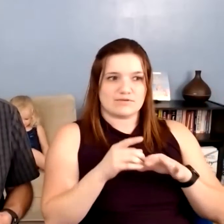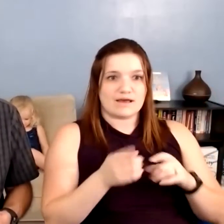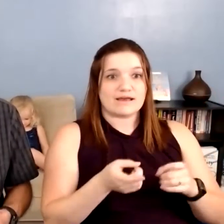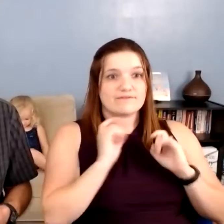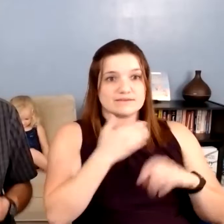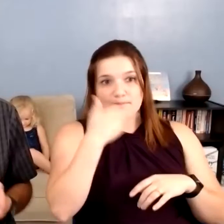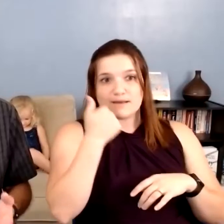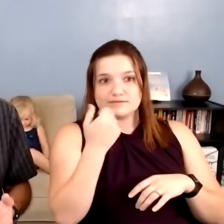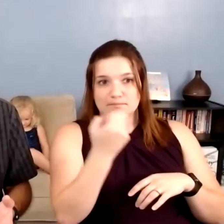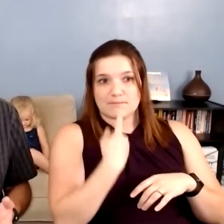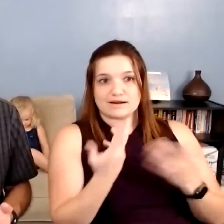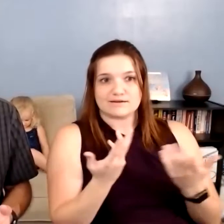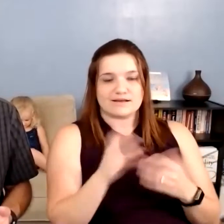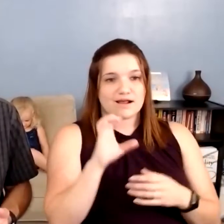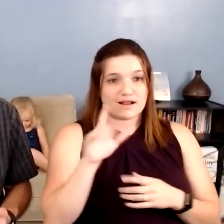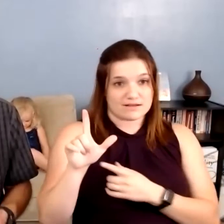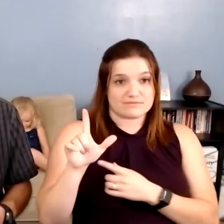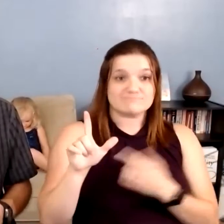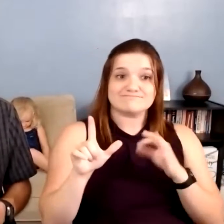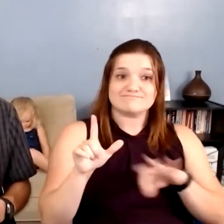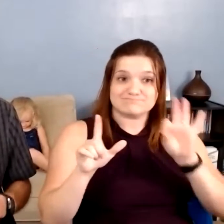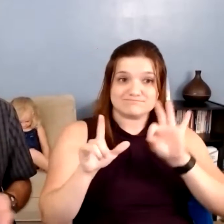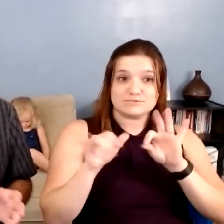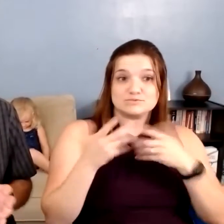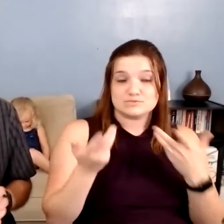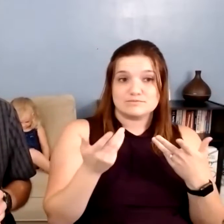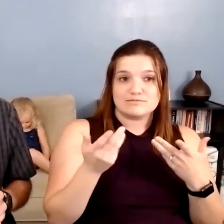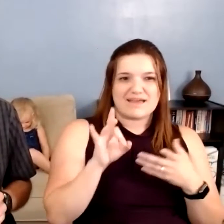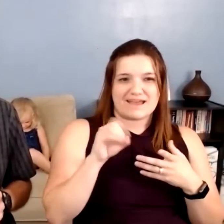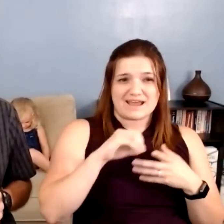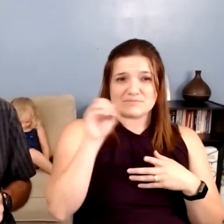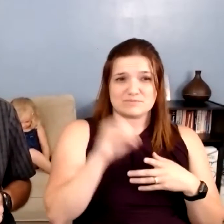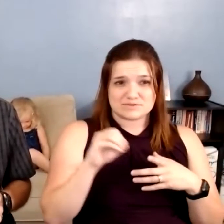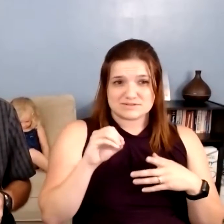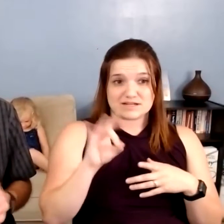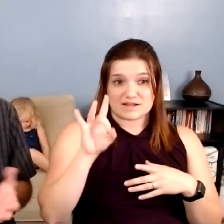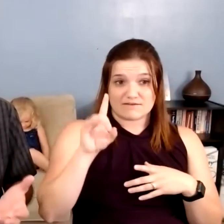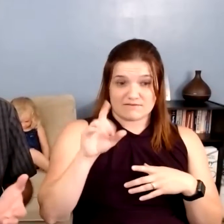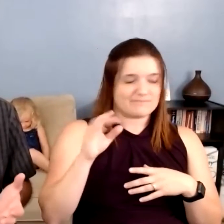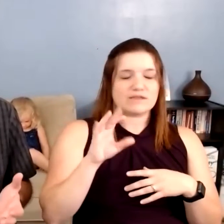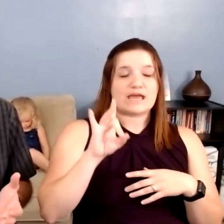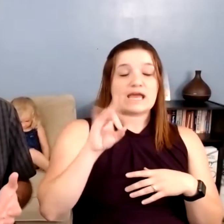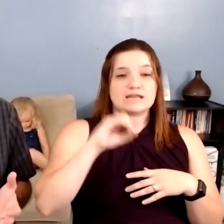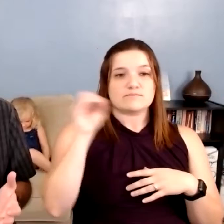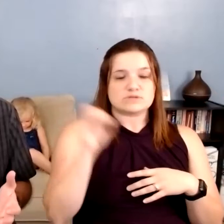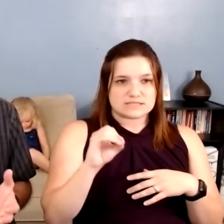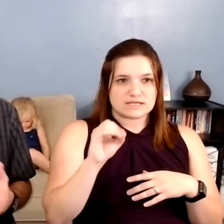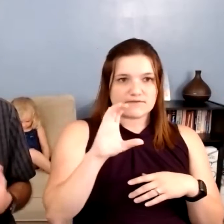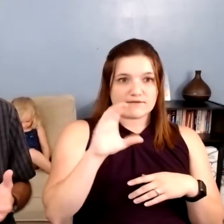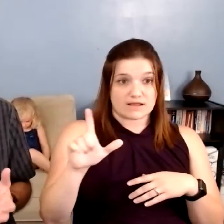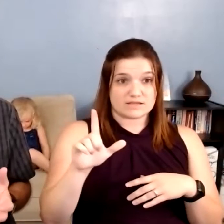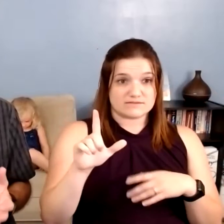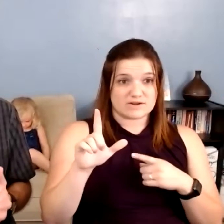right? And so classifiers are no different. Probably about 80% of all classifiers are,